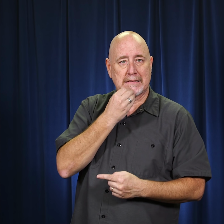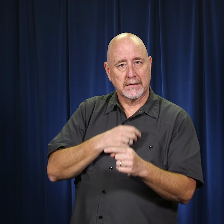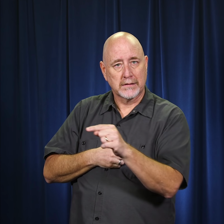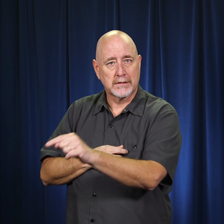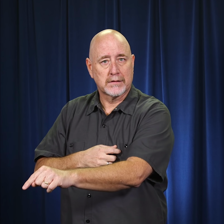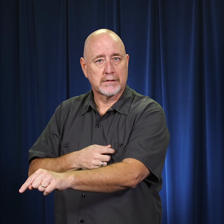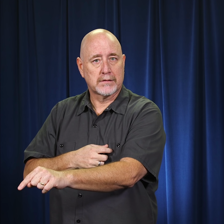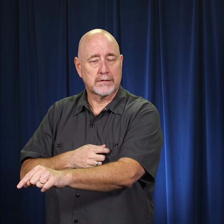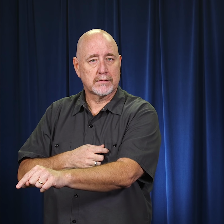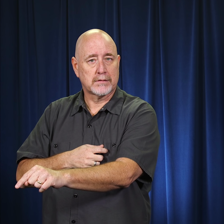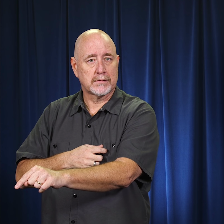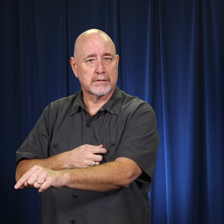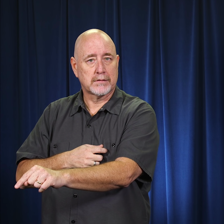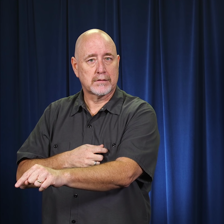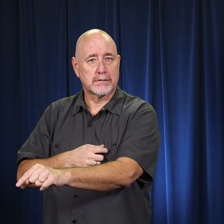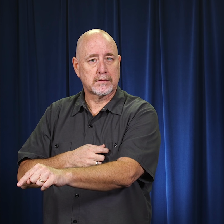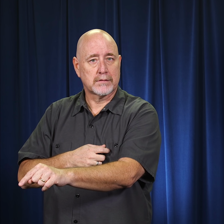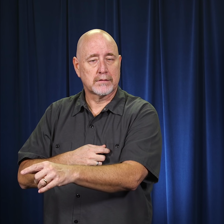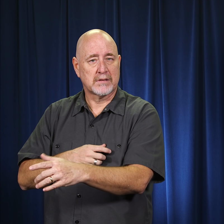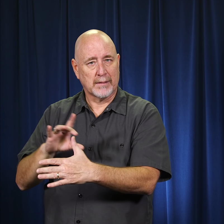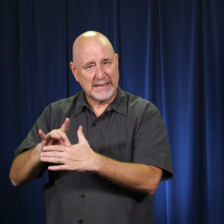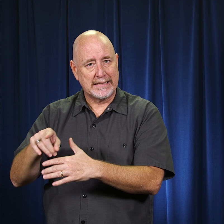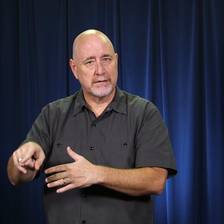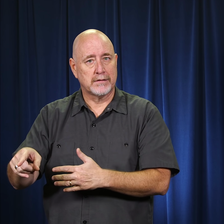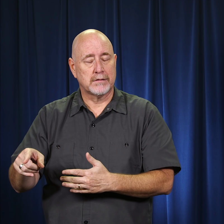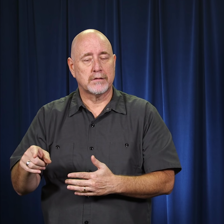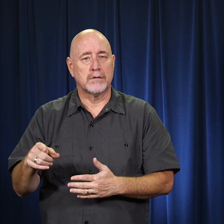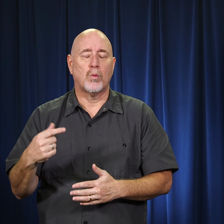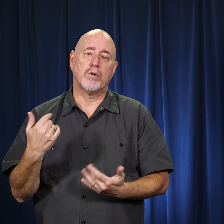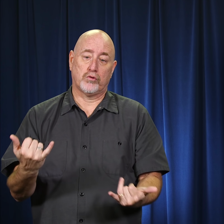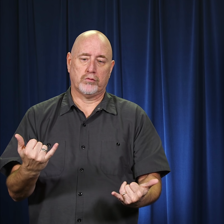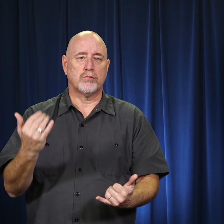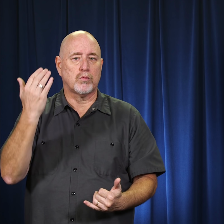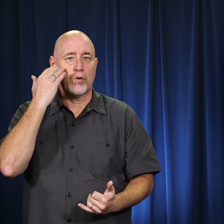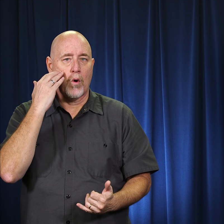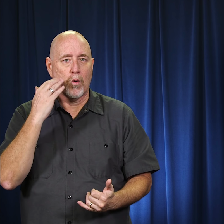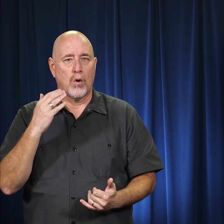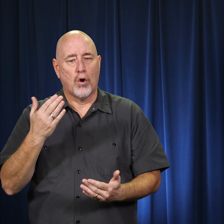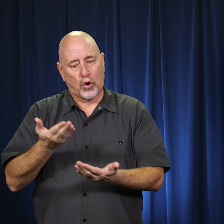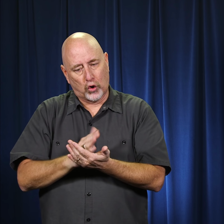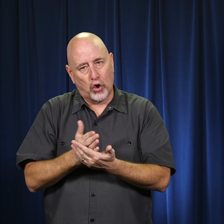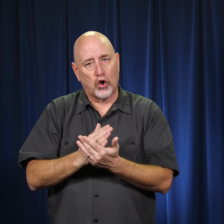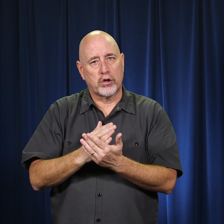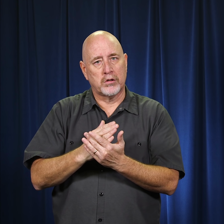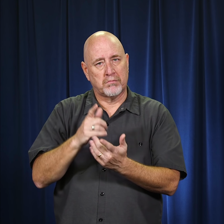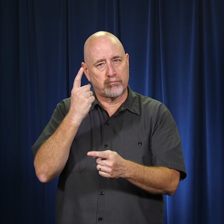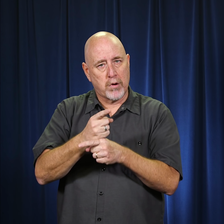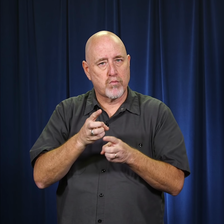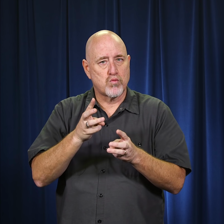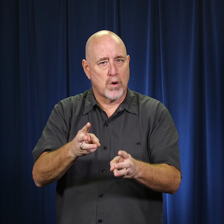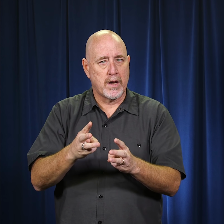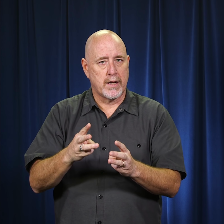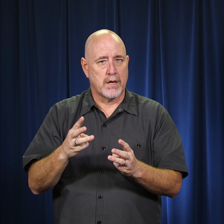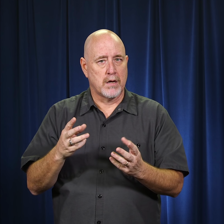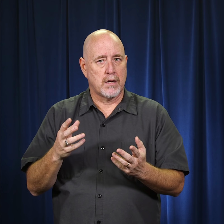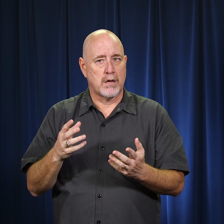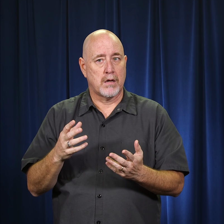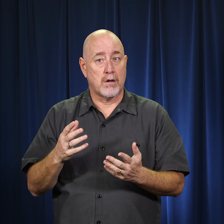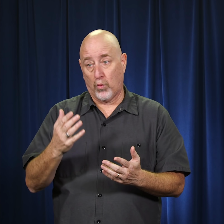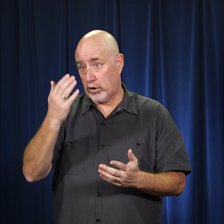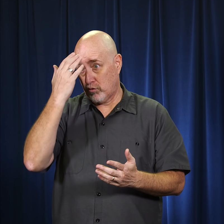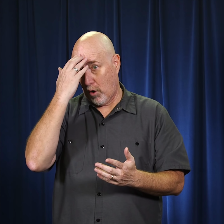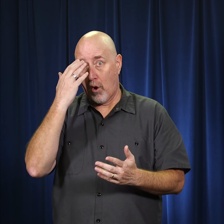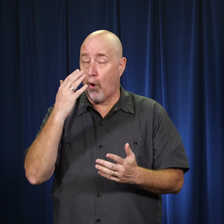whatever consumed the pork, the pig meat. Well, we know that you need to cook pork properly now.